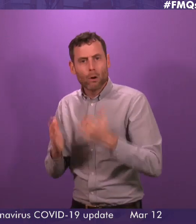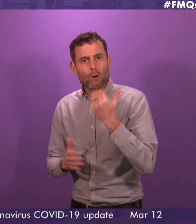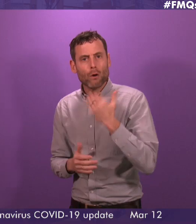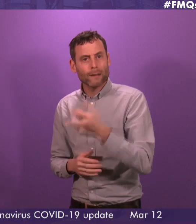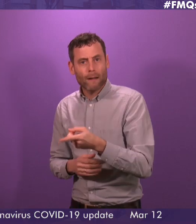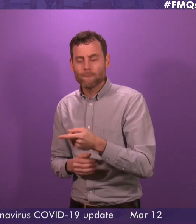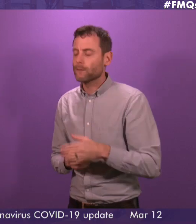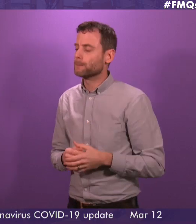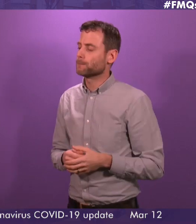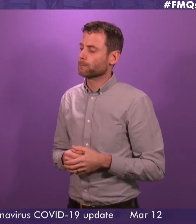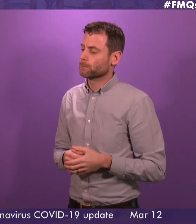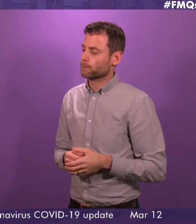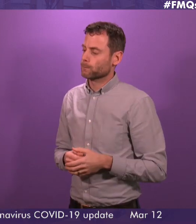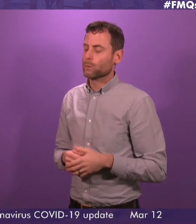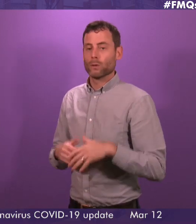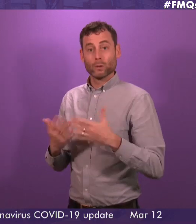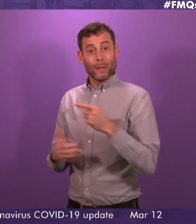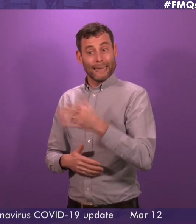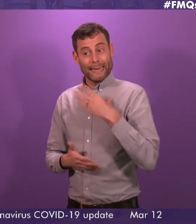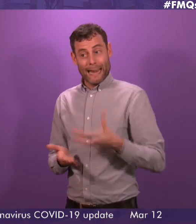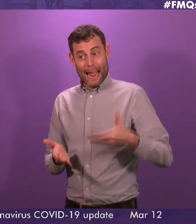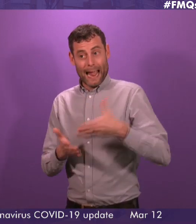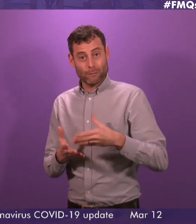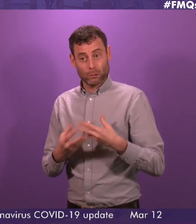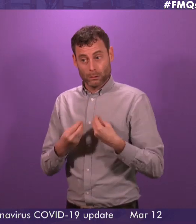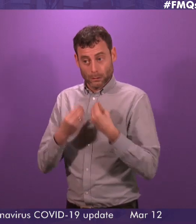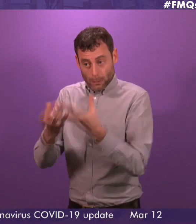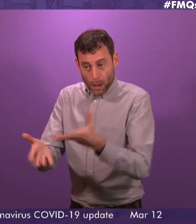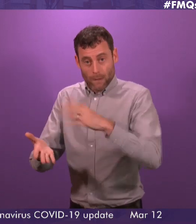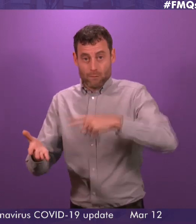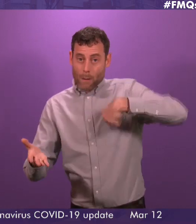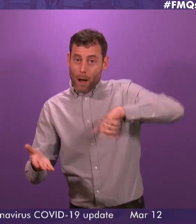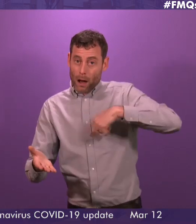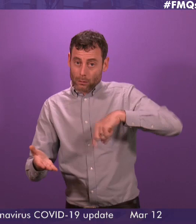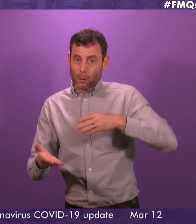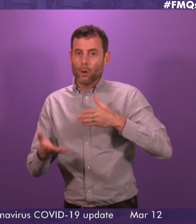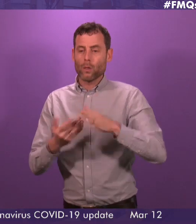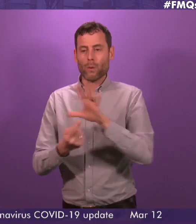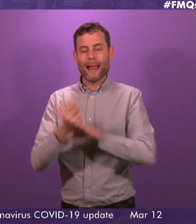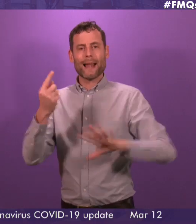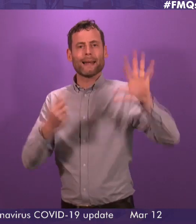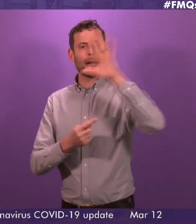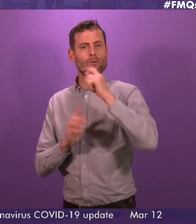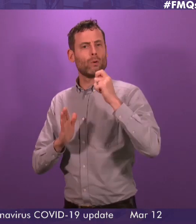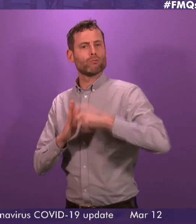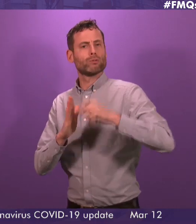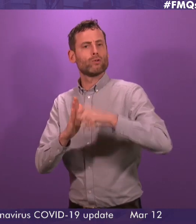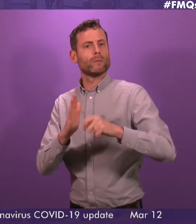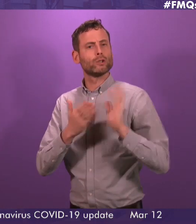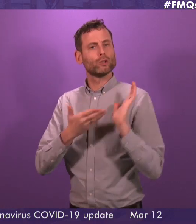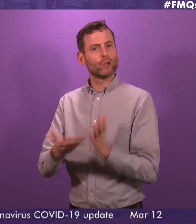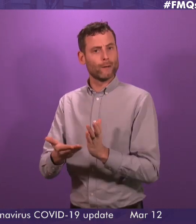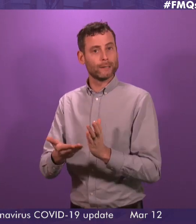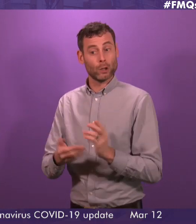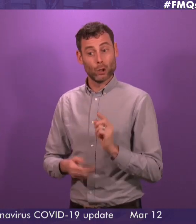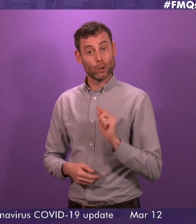own satisfaction or whether they require additional supplies from us through our National Procurement Service. So all of that work